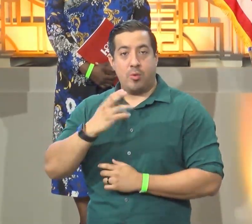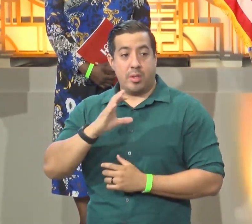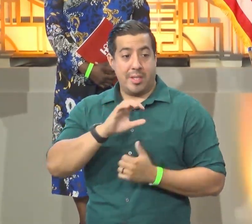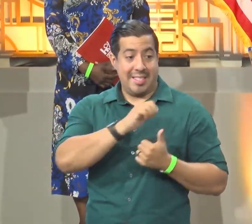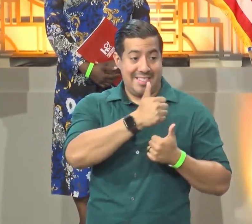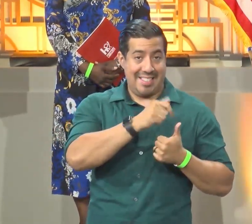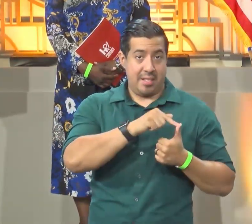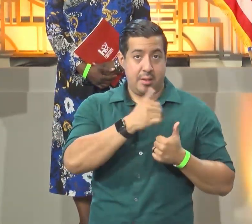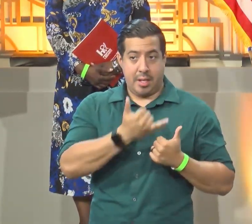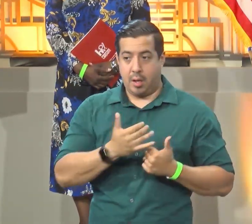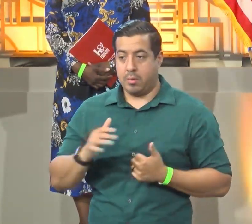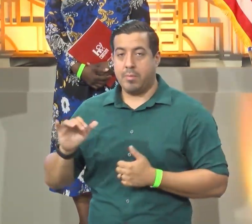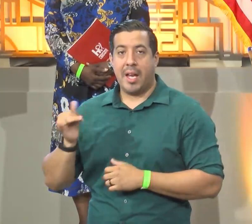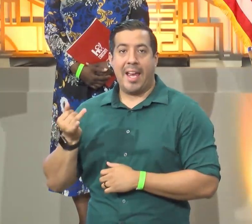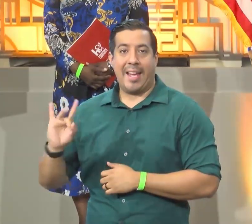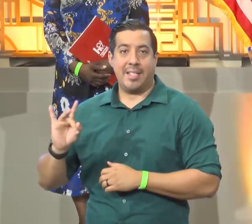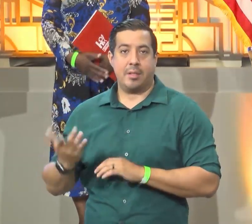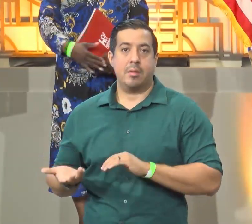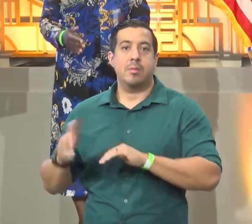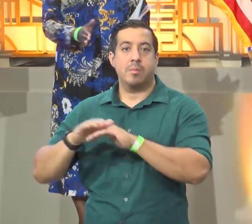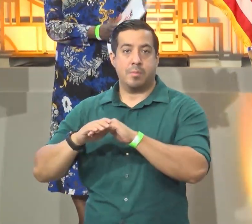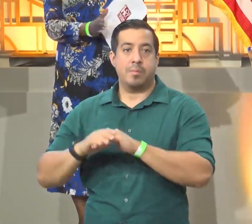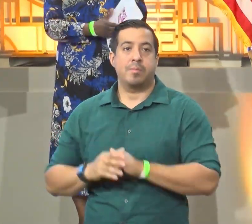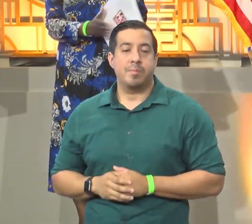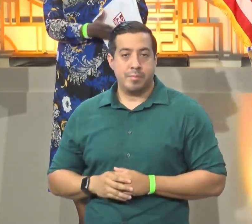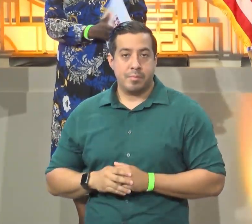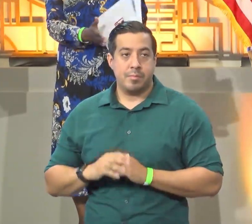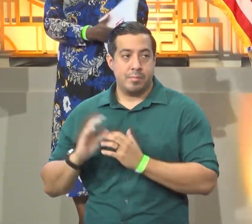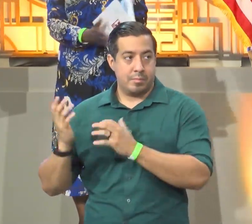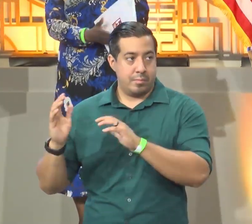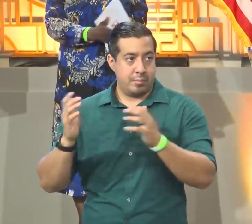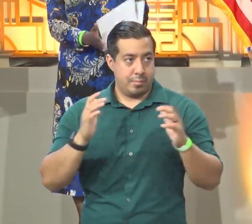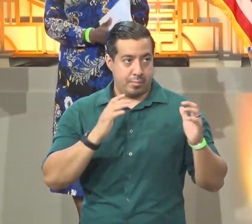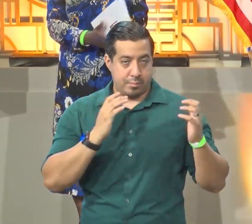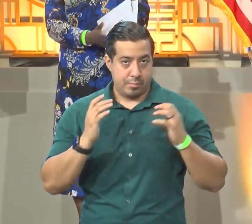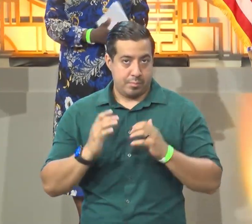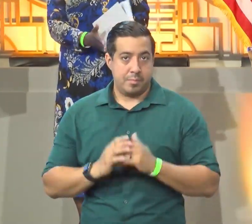10 to 18. Secondly,